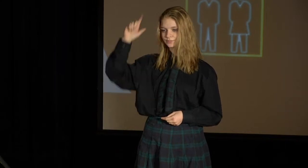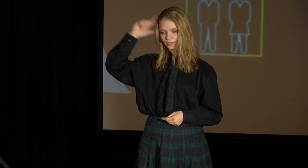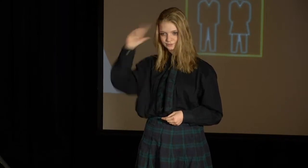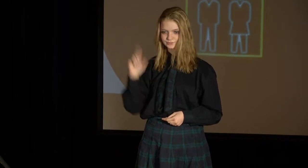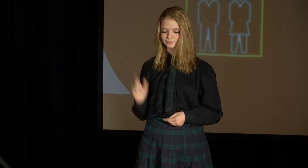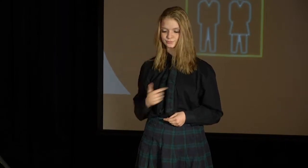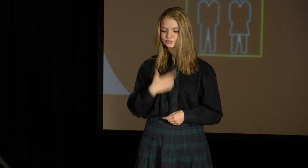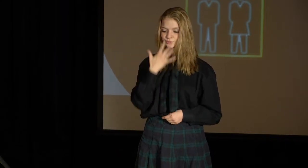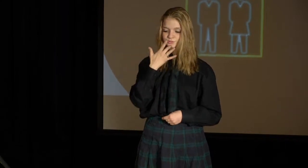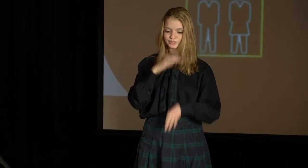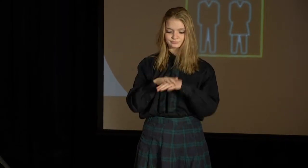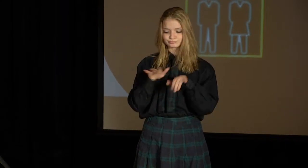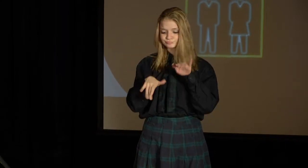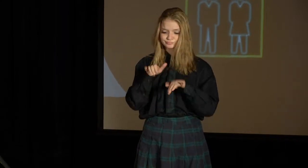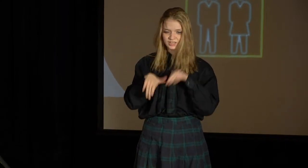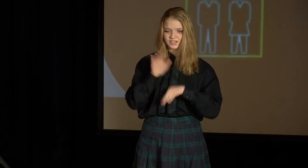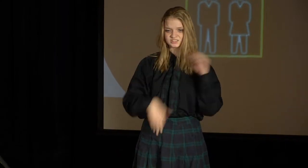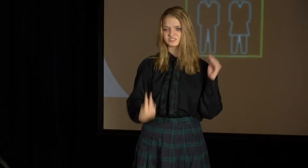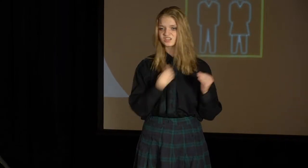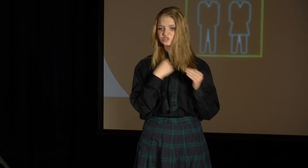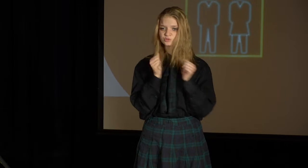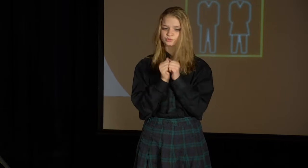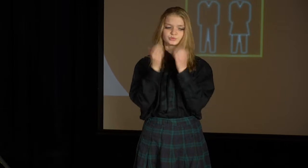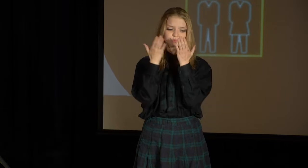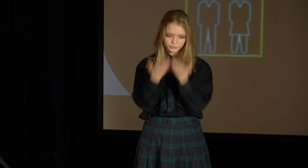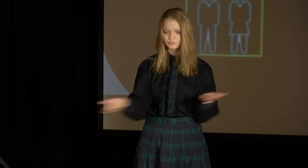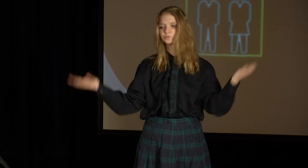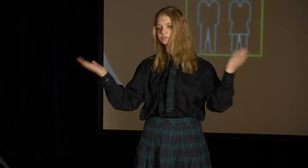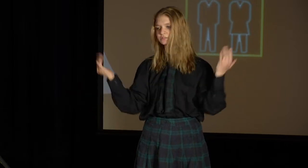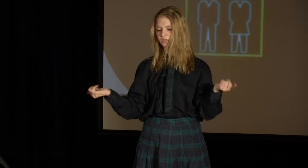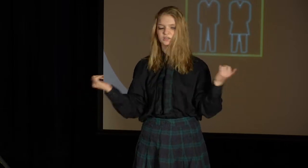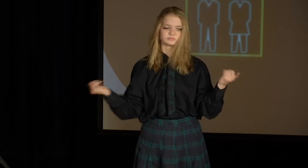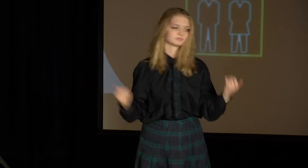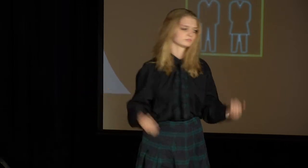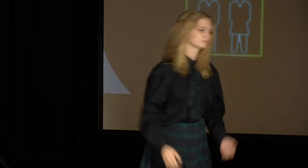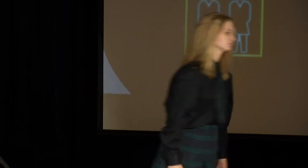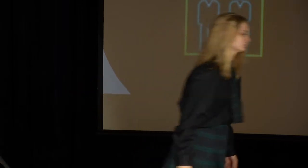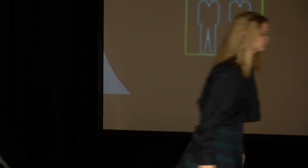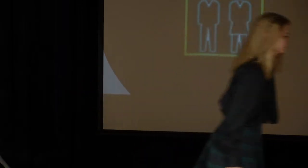Harris. And I'd rather be on my computer right now than standing in front of you.